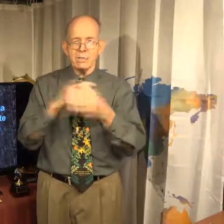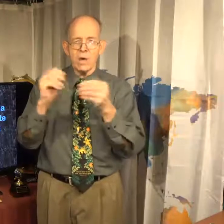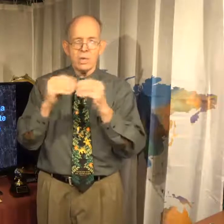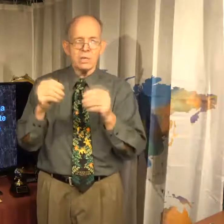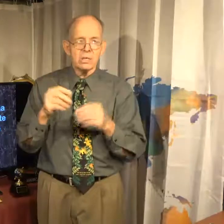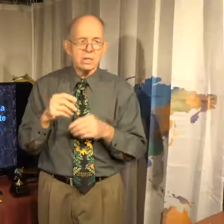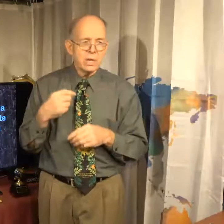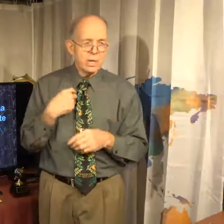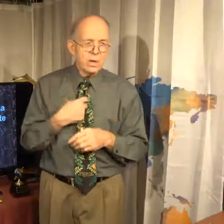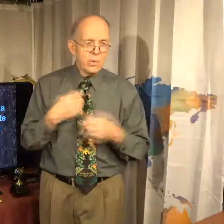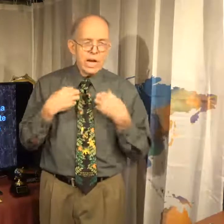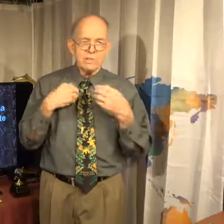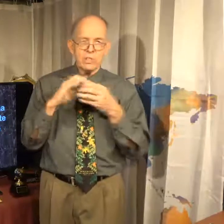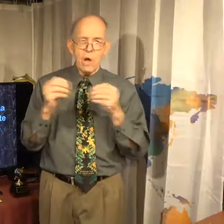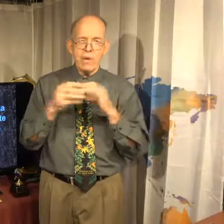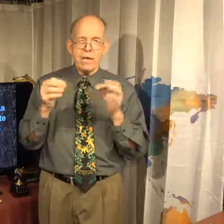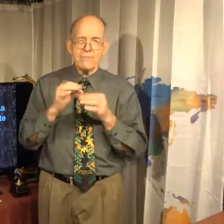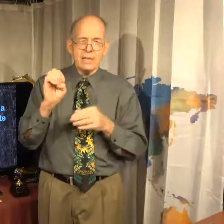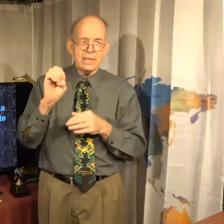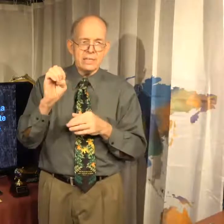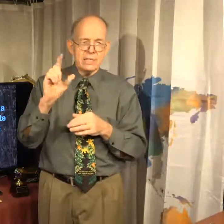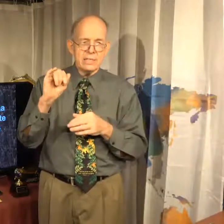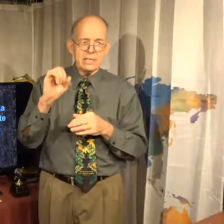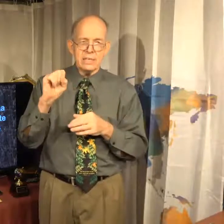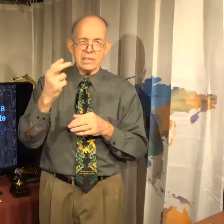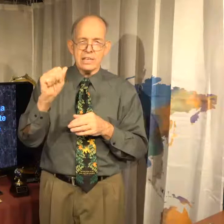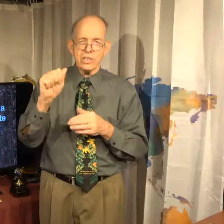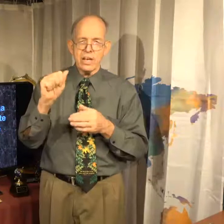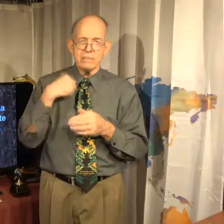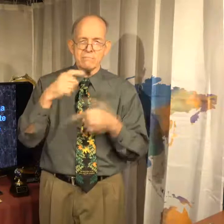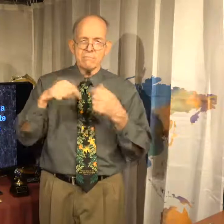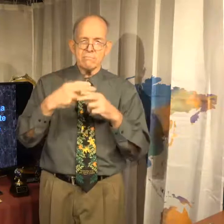story. We have a story of Elisha